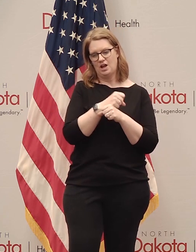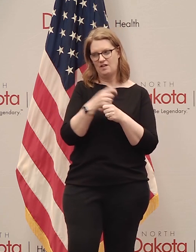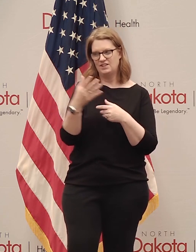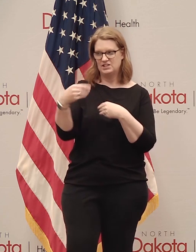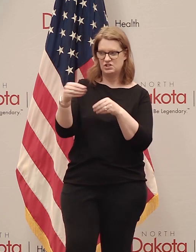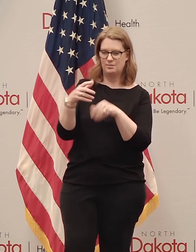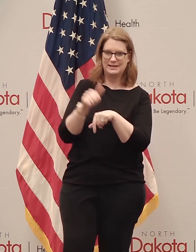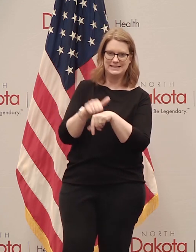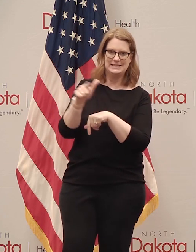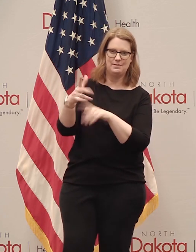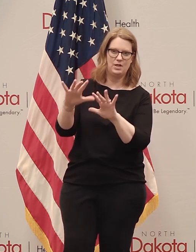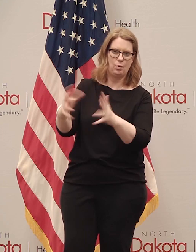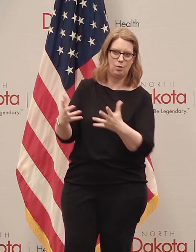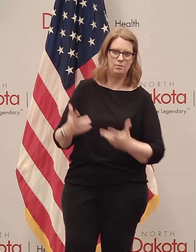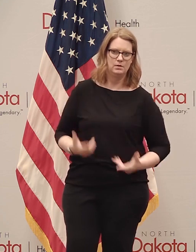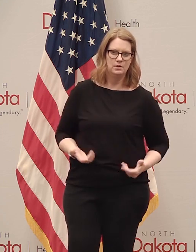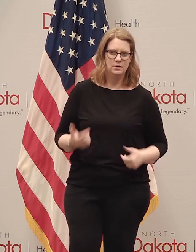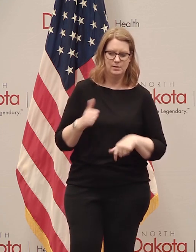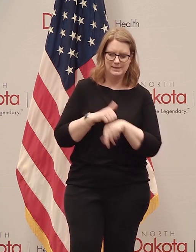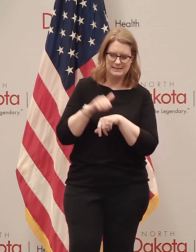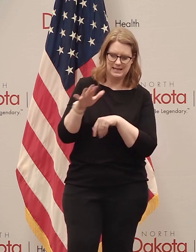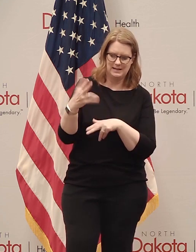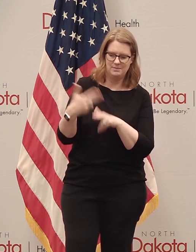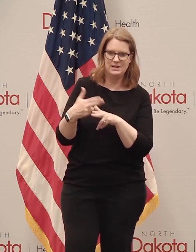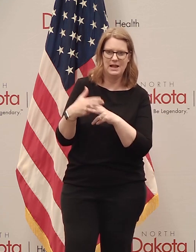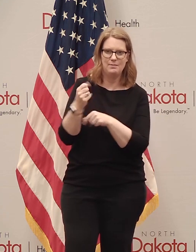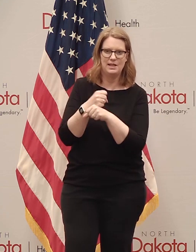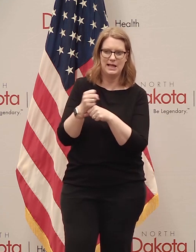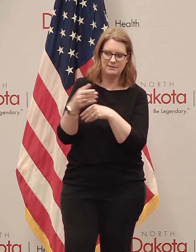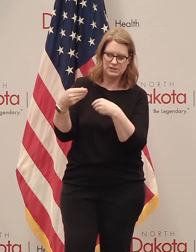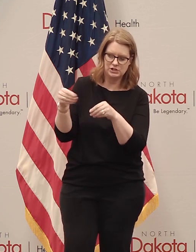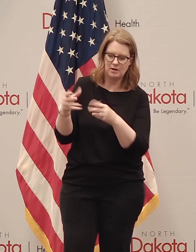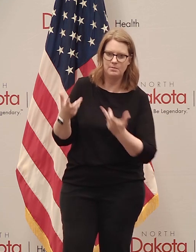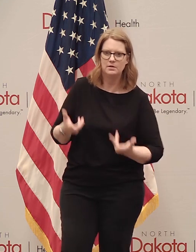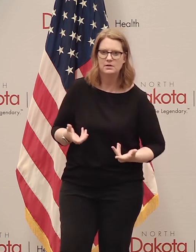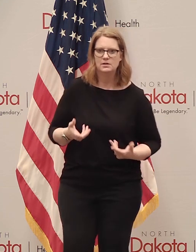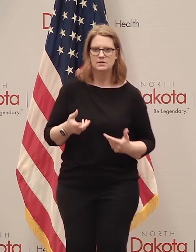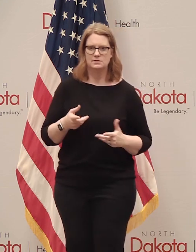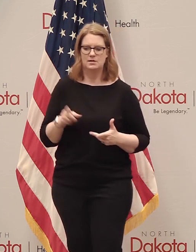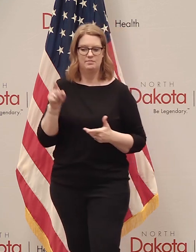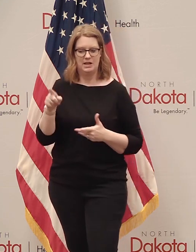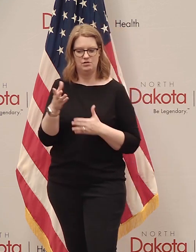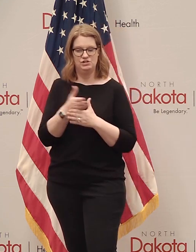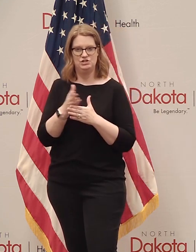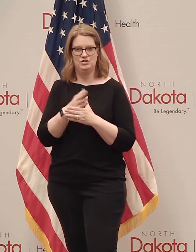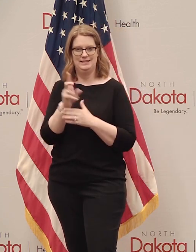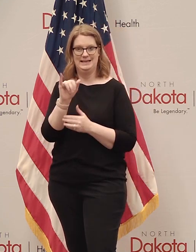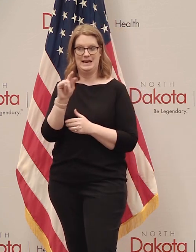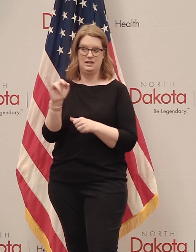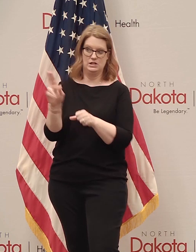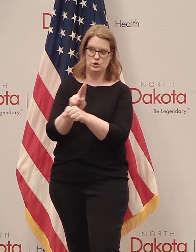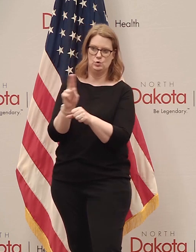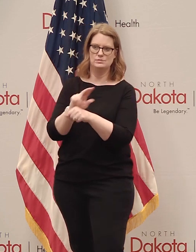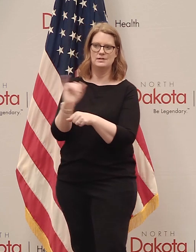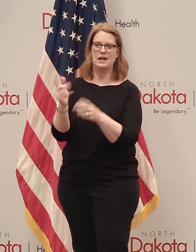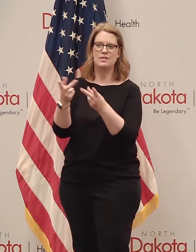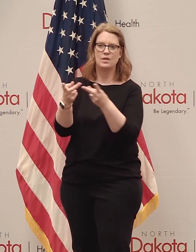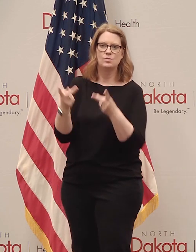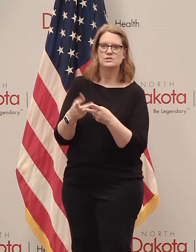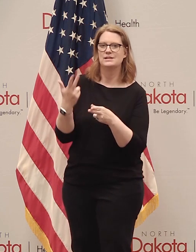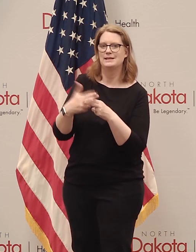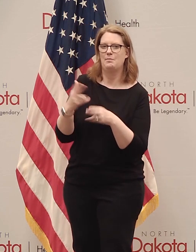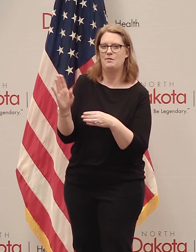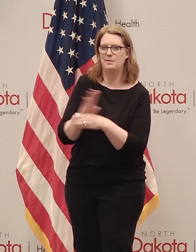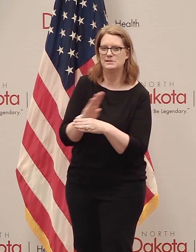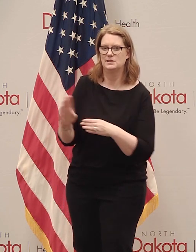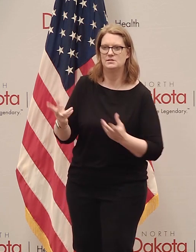send it to that group. We send them the name of the coffee shop. So they're the ones that are sharing data that's actually usable, like the location and name of a